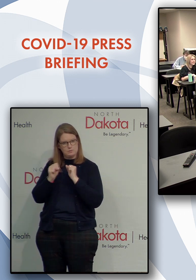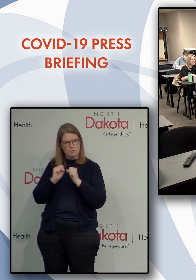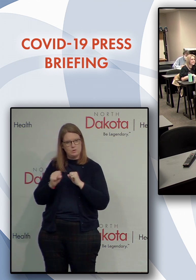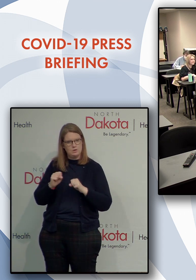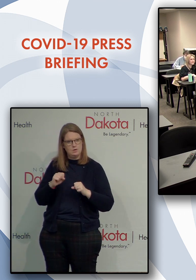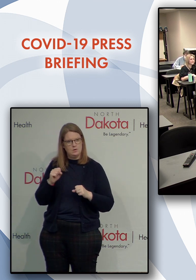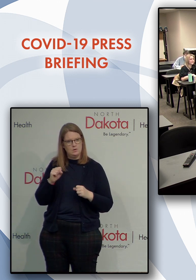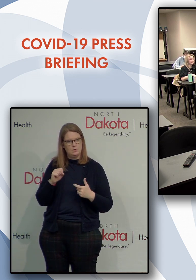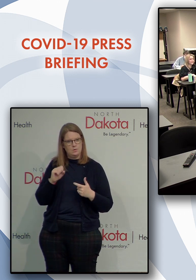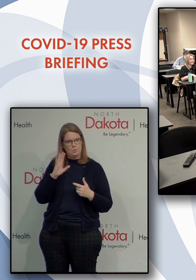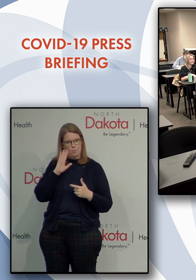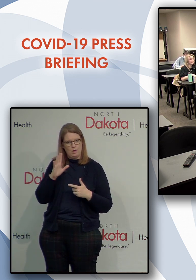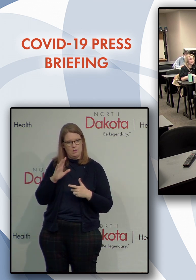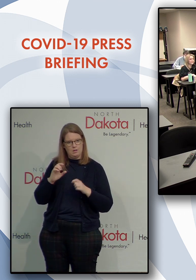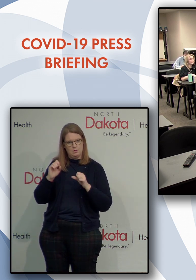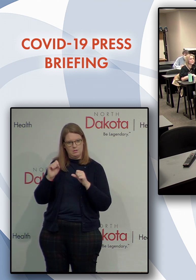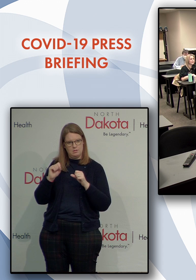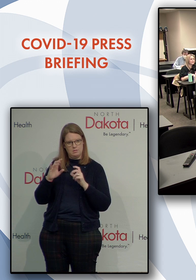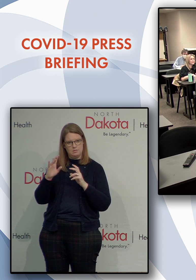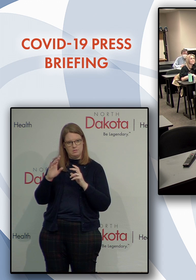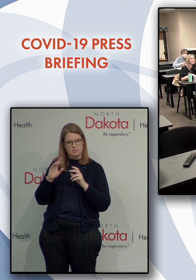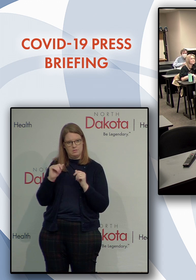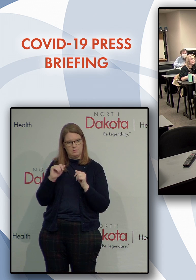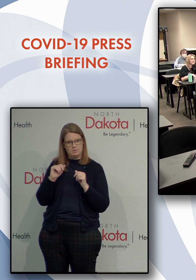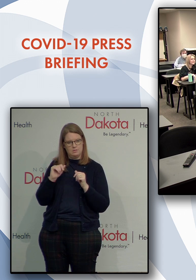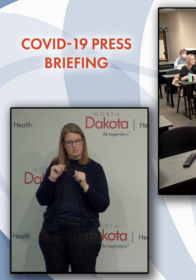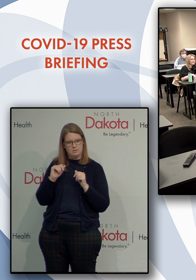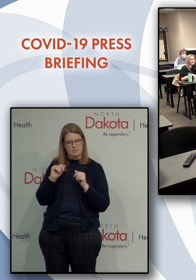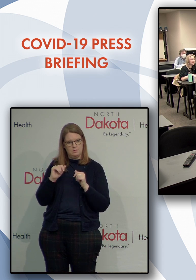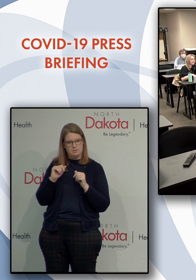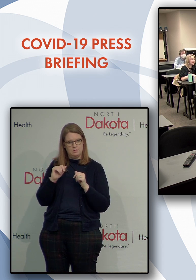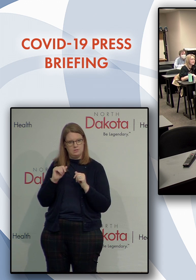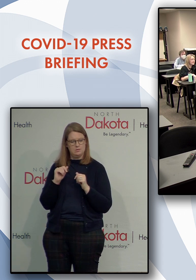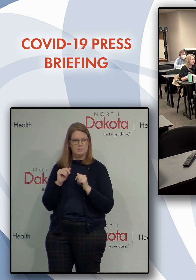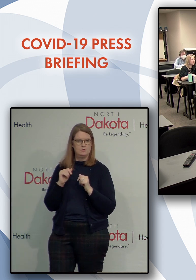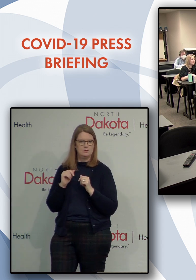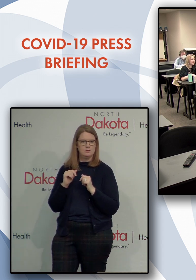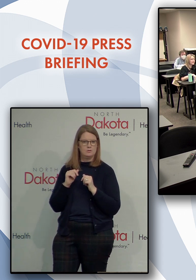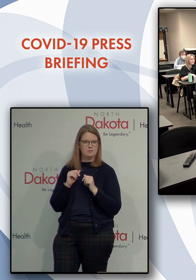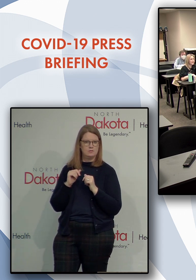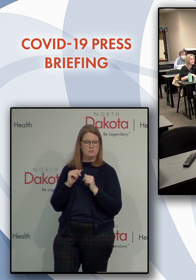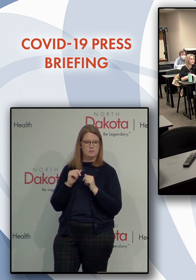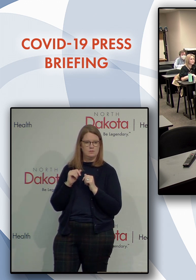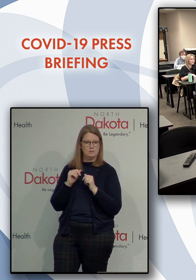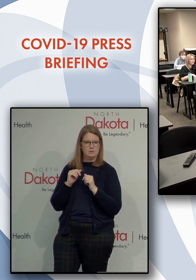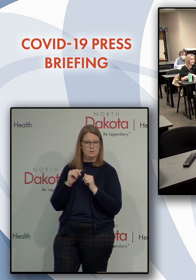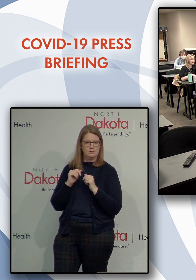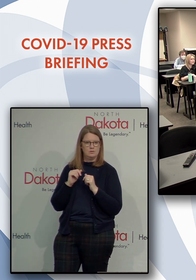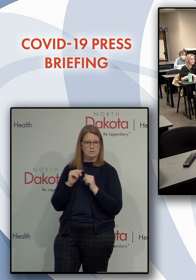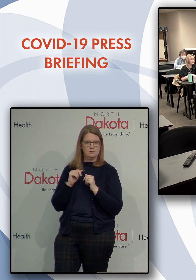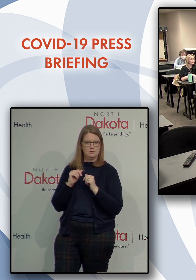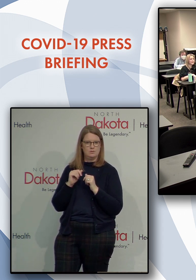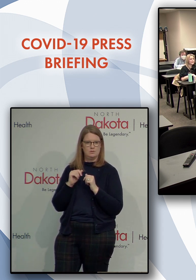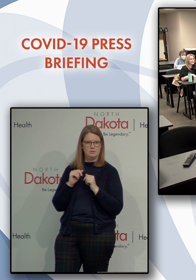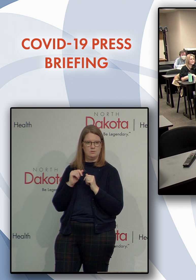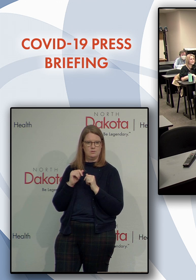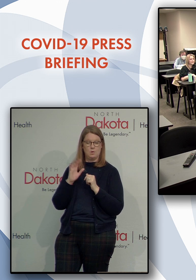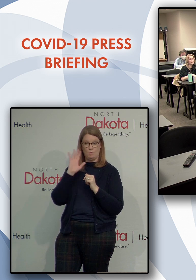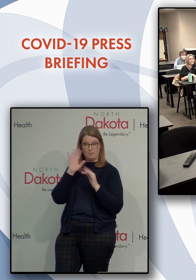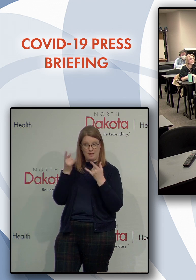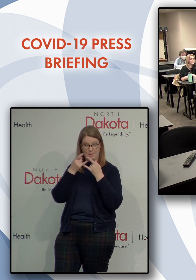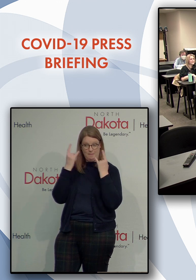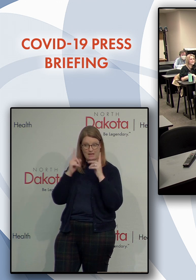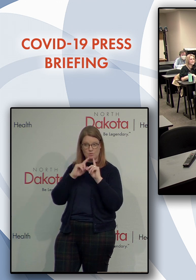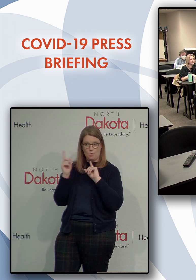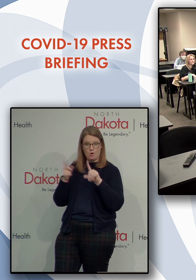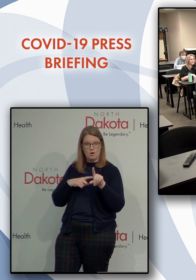the capacity limits affect the amount of spectators that can be there? And will there be a mask order on players? They're